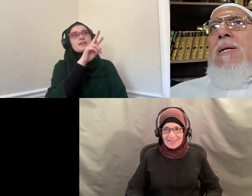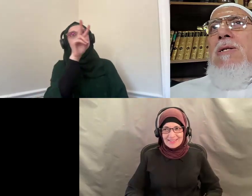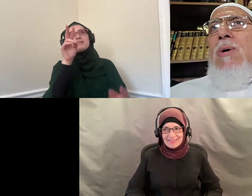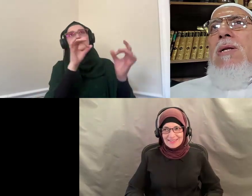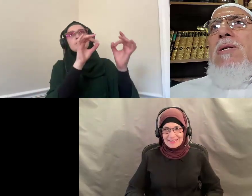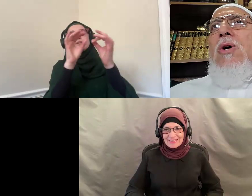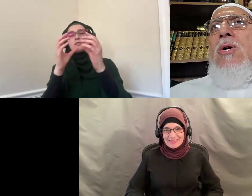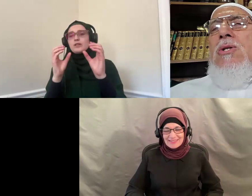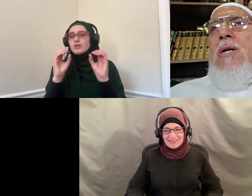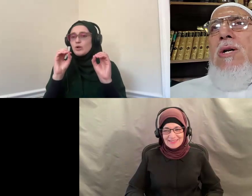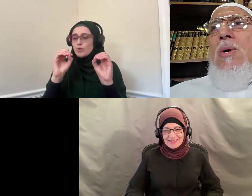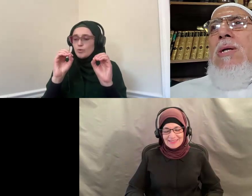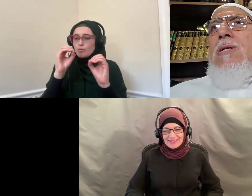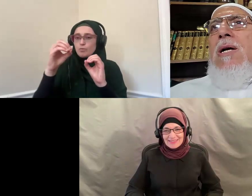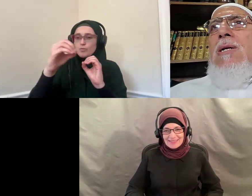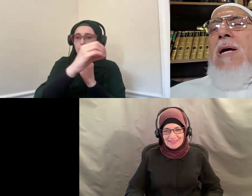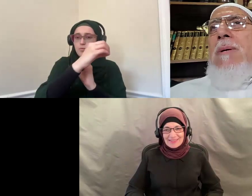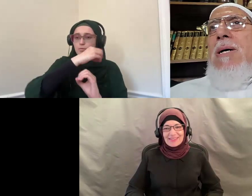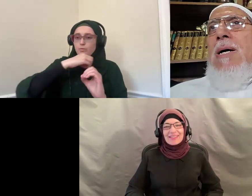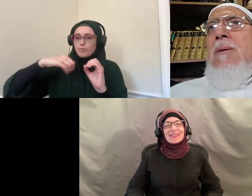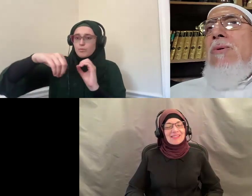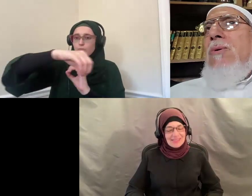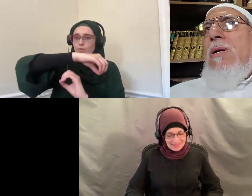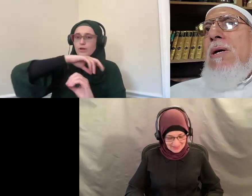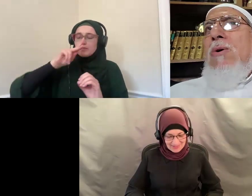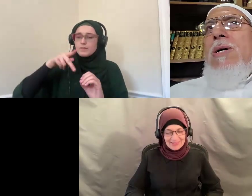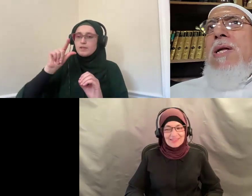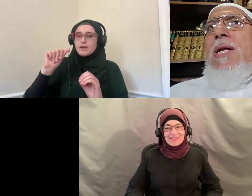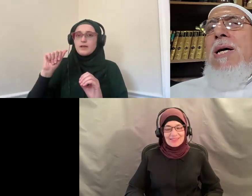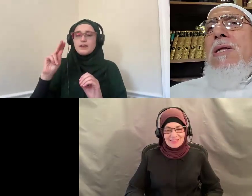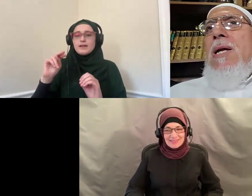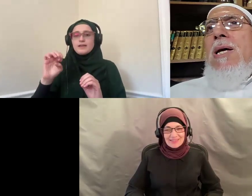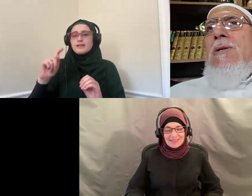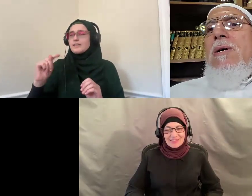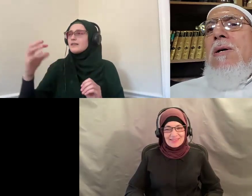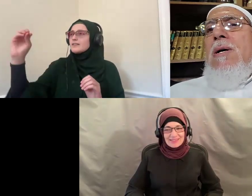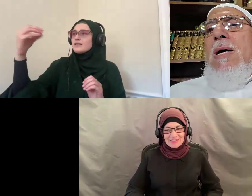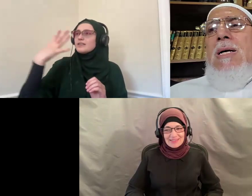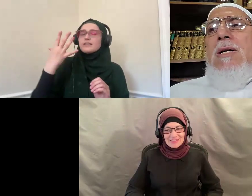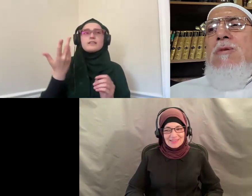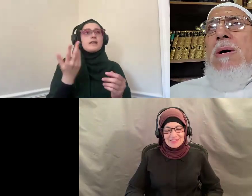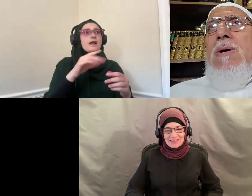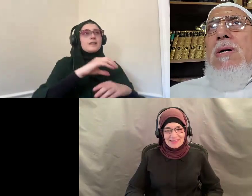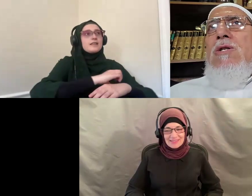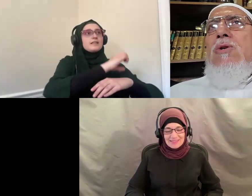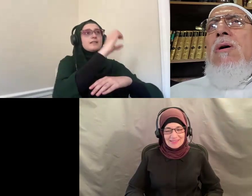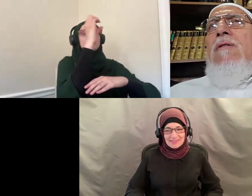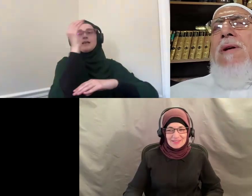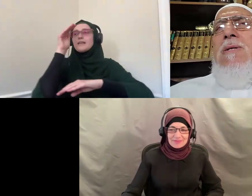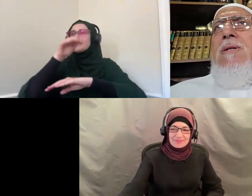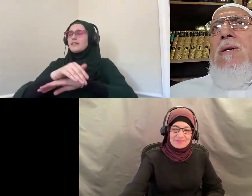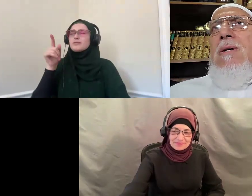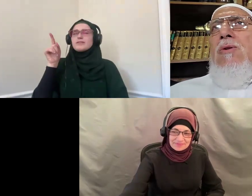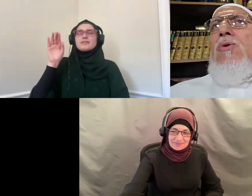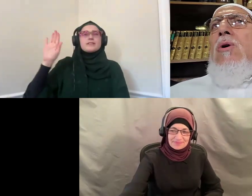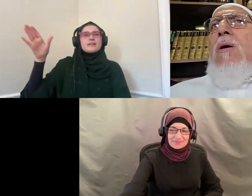the planets. Look at the stars. Look at the sun timing and the moon. Look at the day and the night. And his power is so